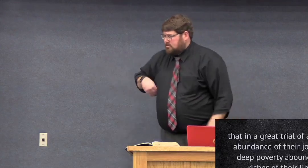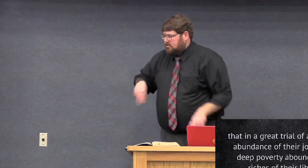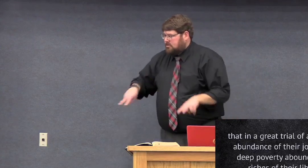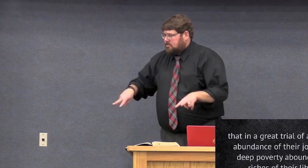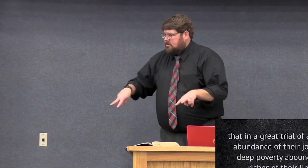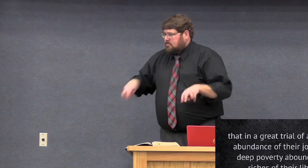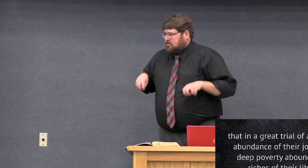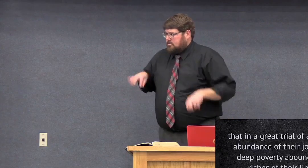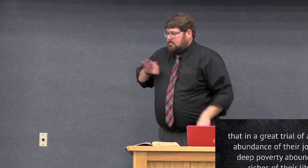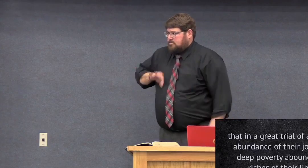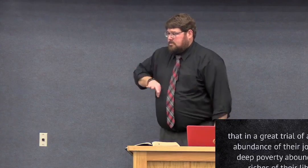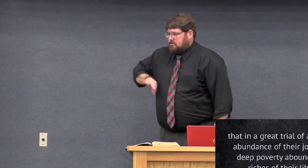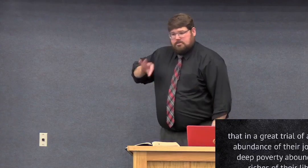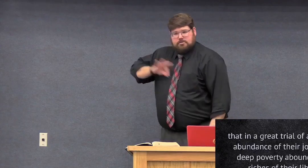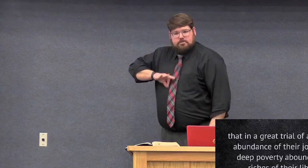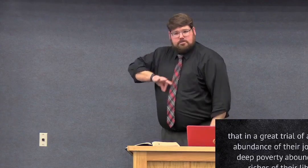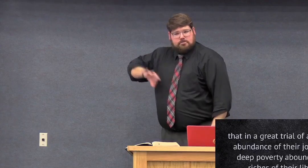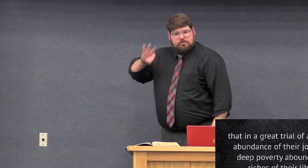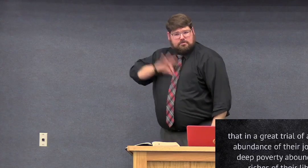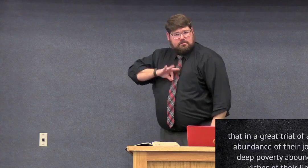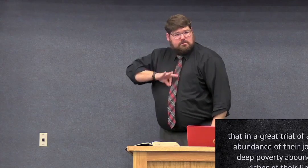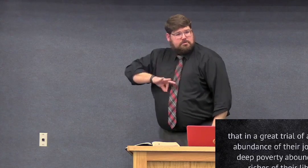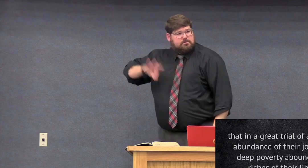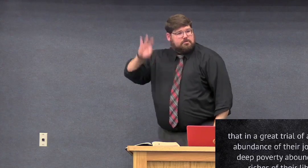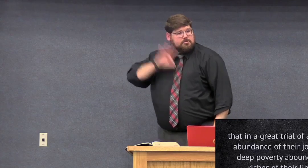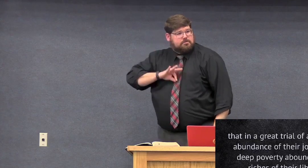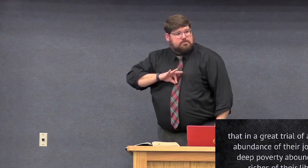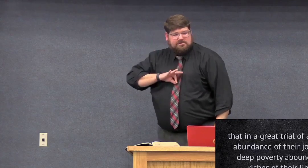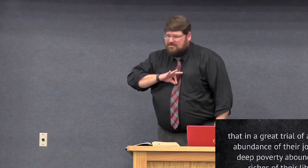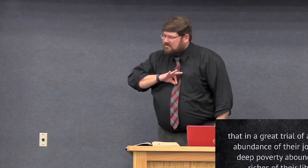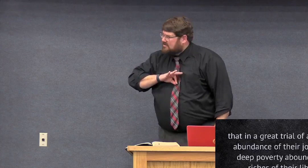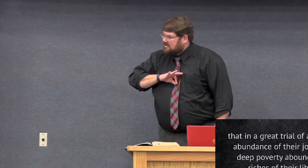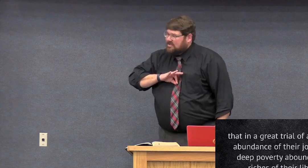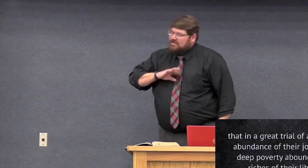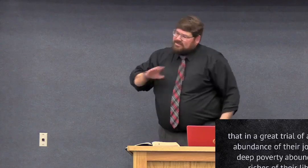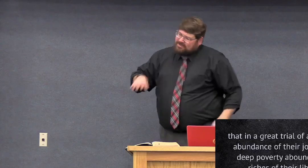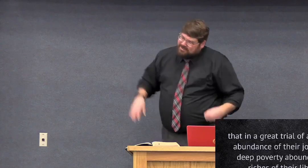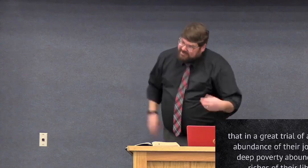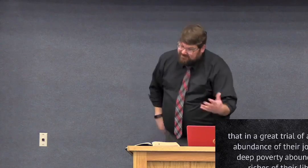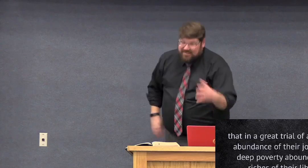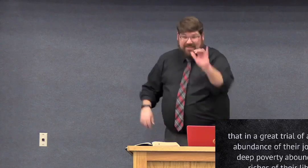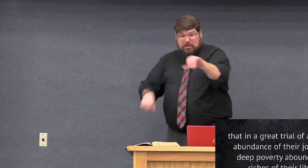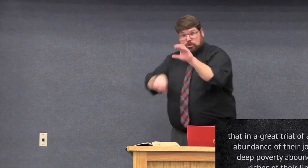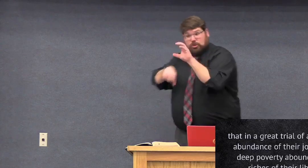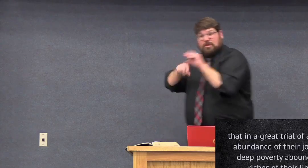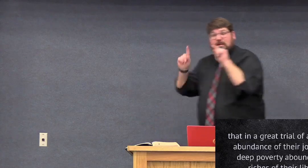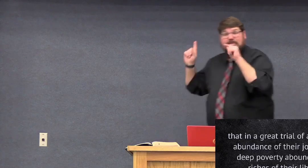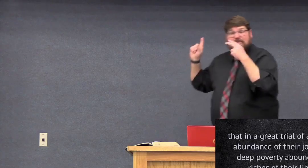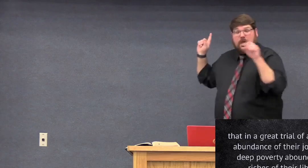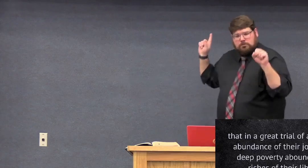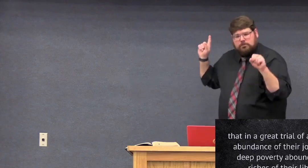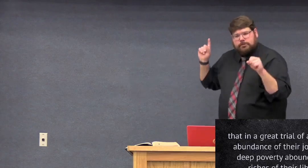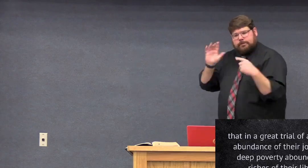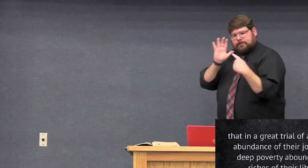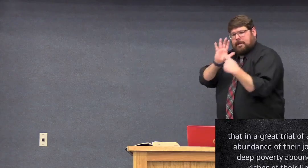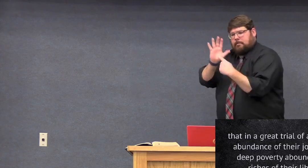is there any reason for God to keep providing for you? No, that would be selfish. So this church